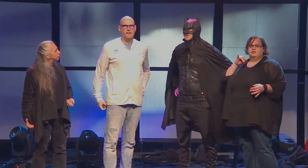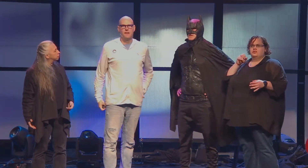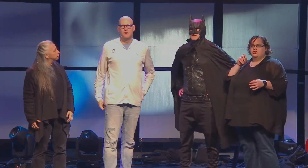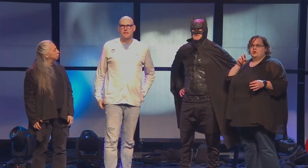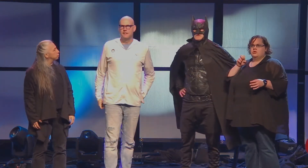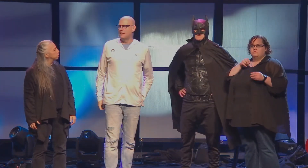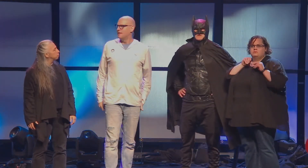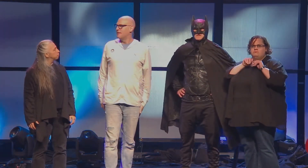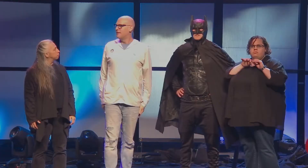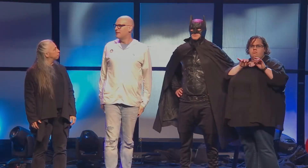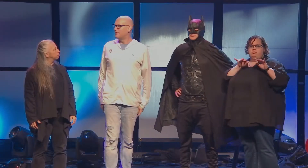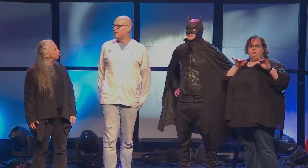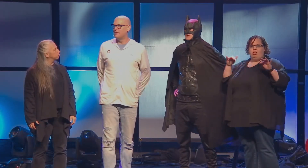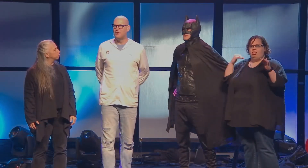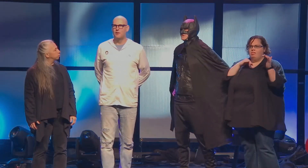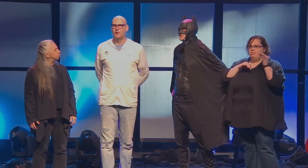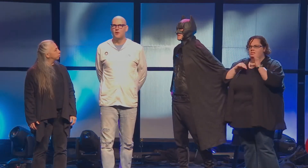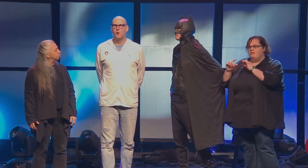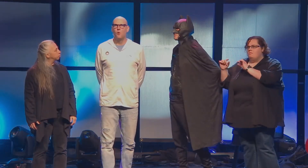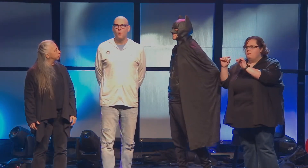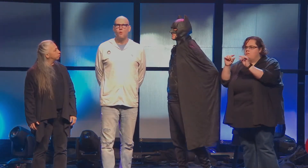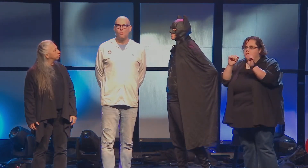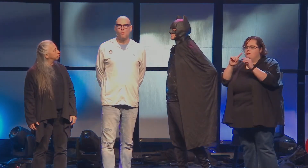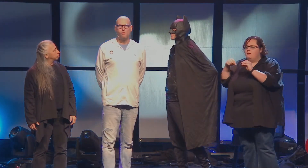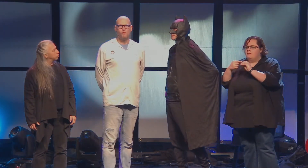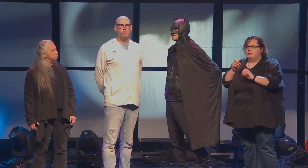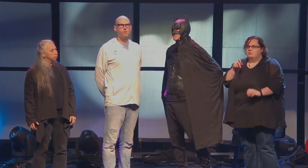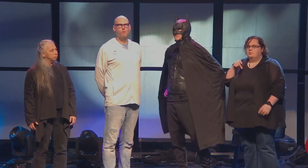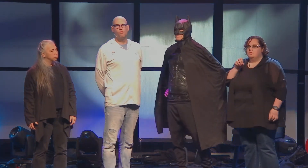lies about Spooky Palooza.